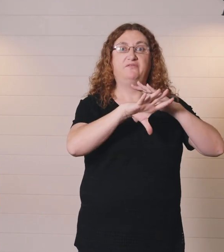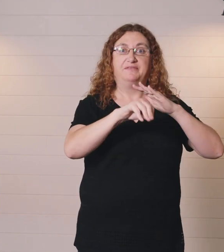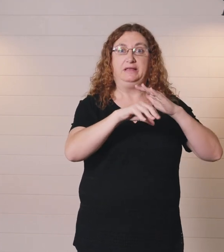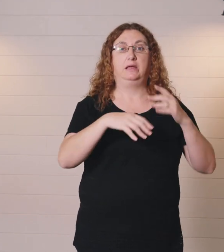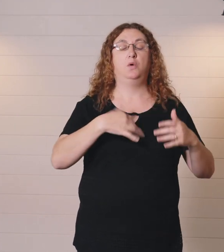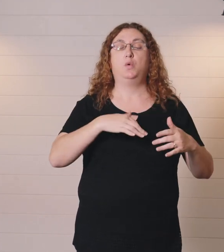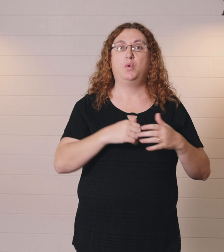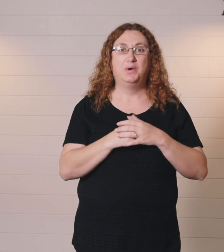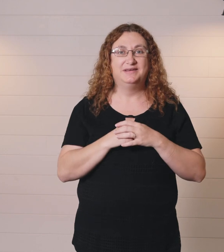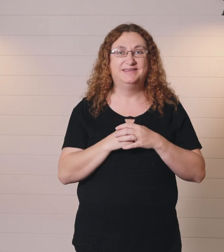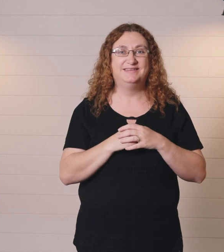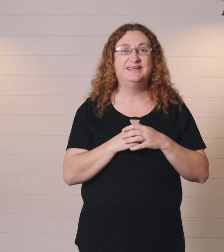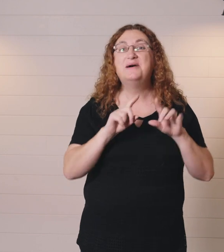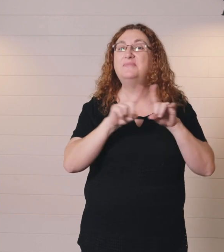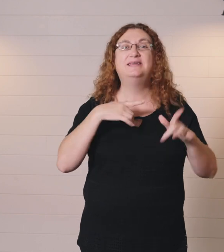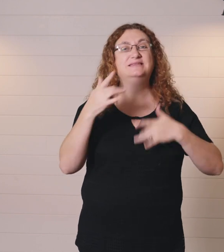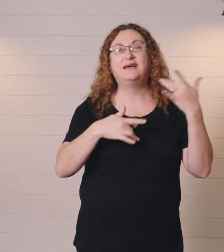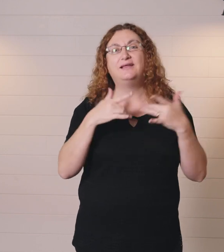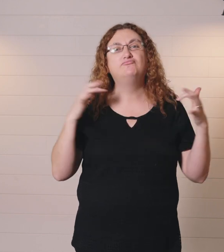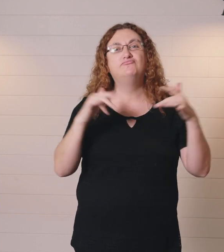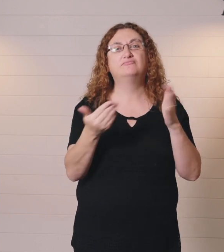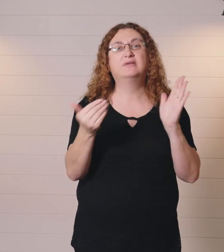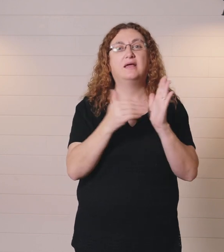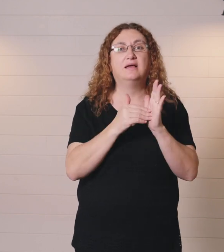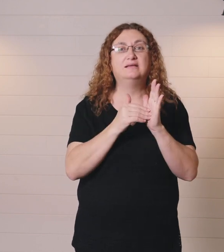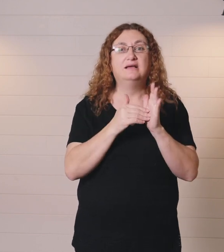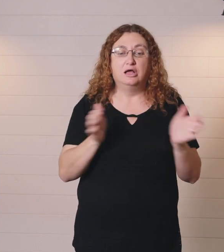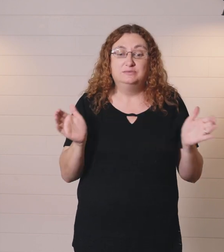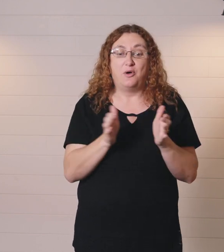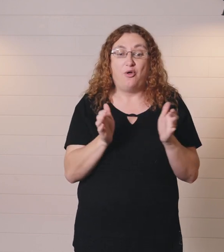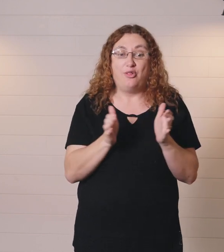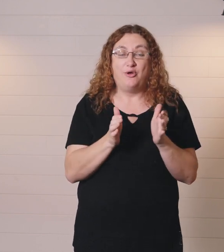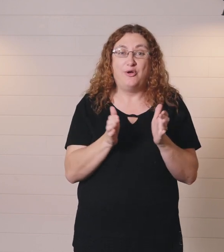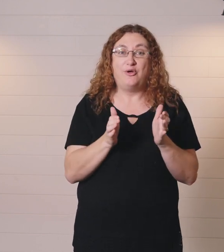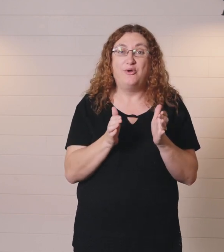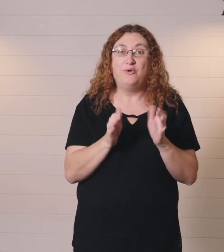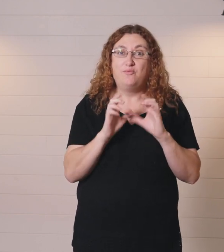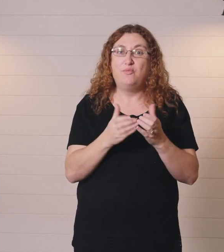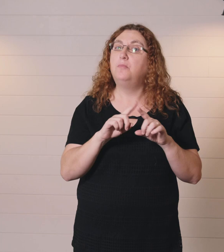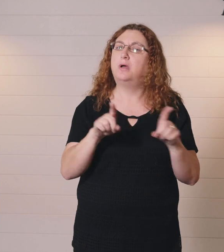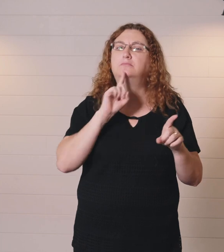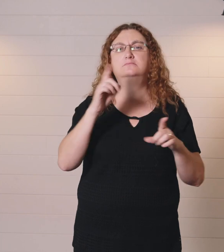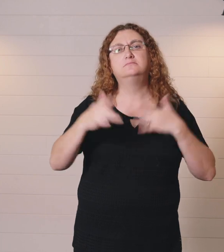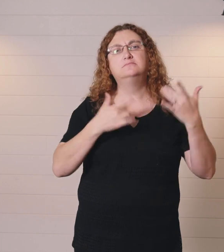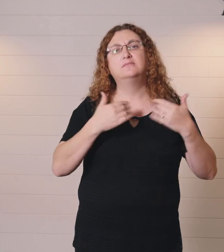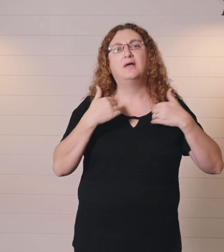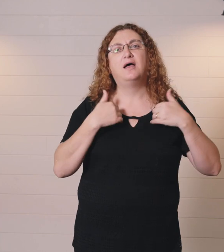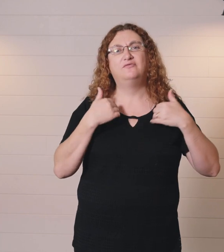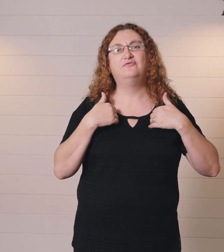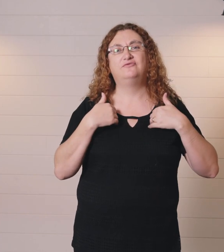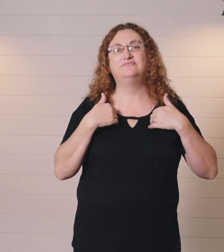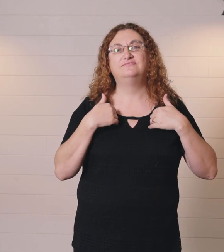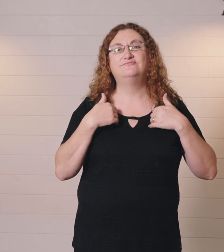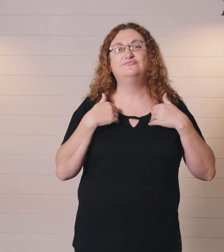the opportunity to gather again live in a smaller setting, but it's so good to have God's people together. And if you have kids,